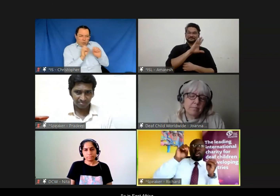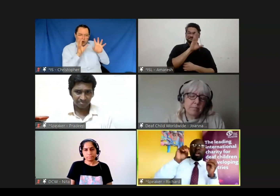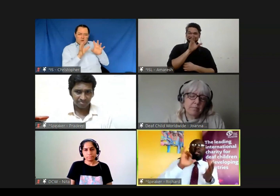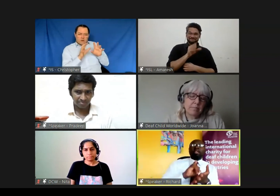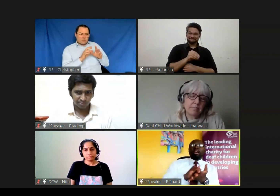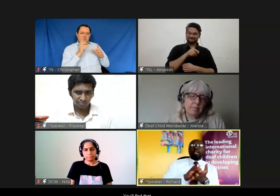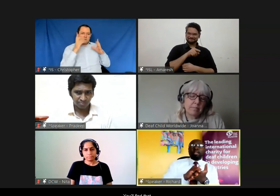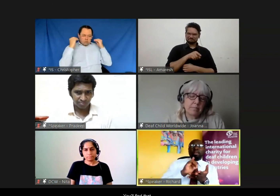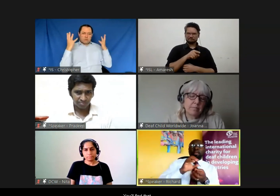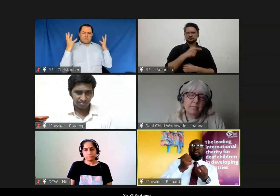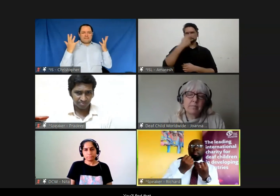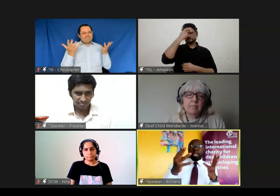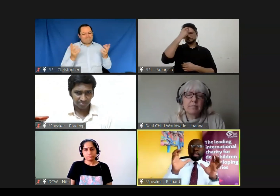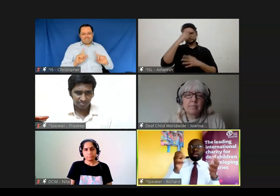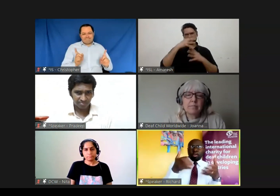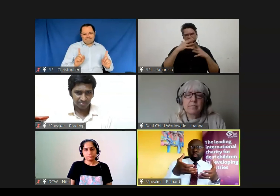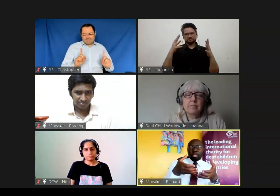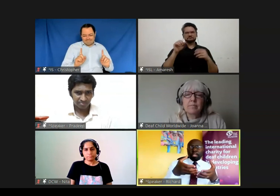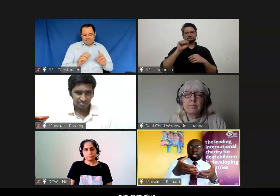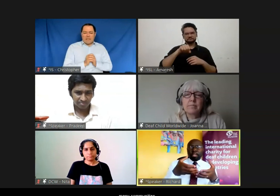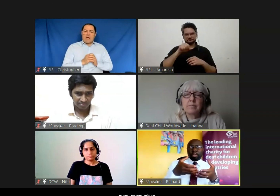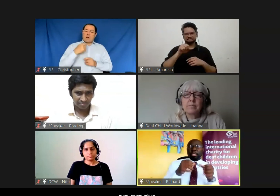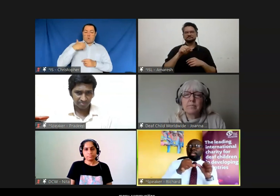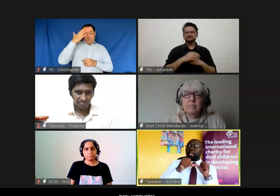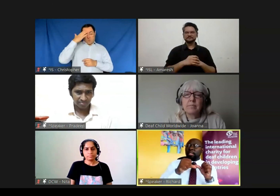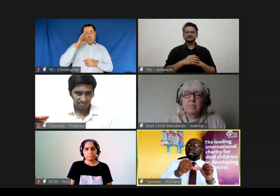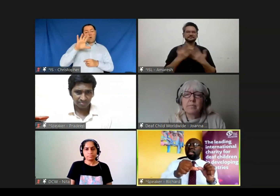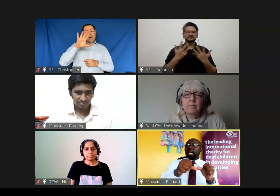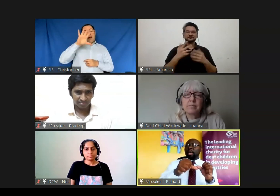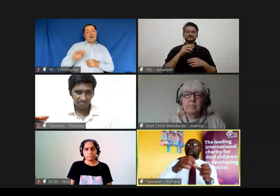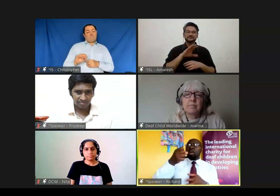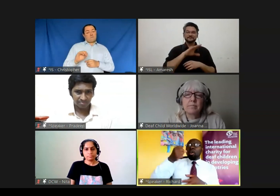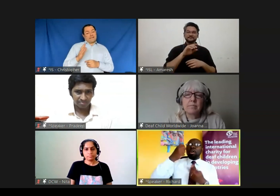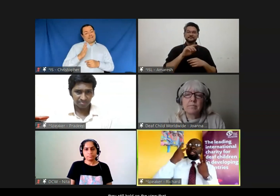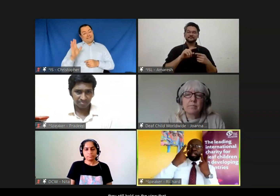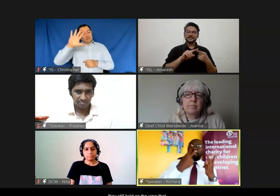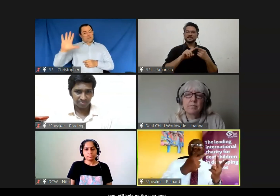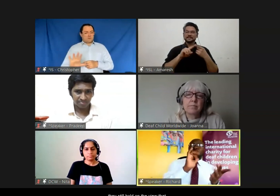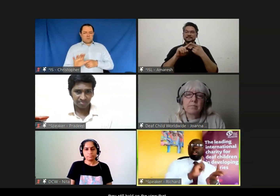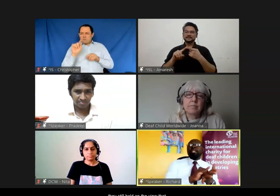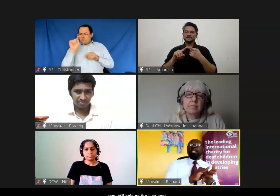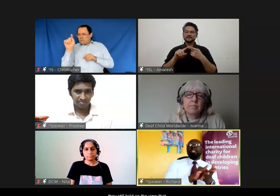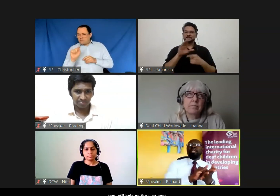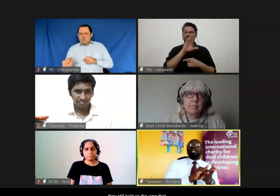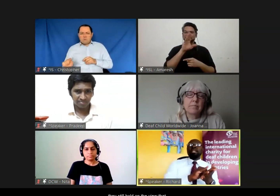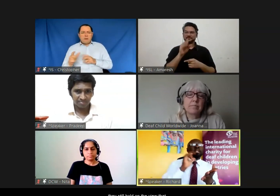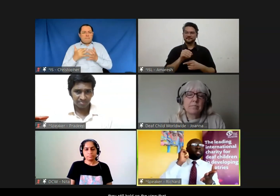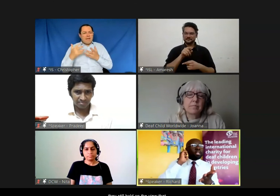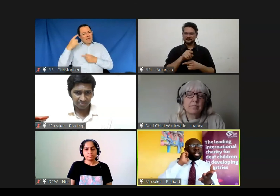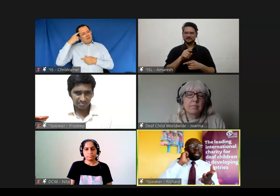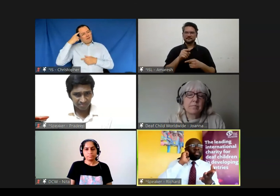Africa, you'll find that many communities, they still hold on the